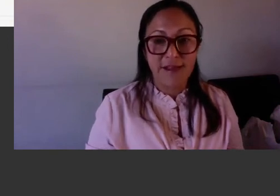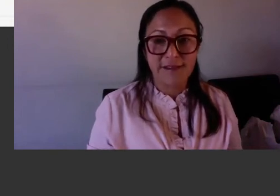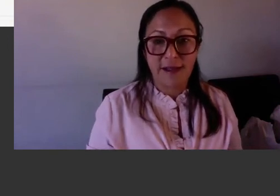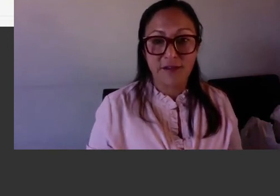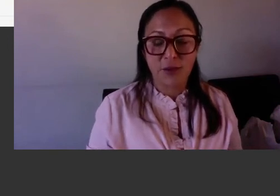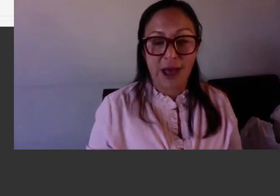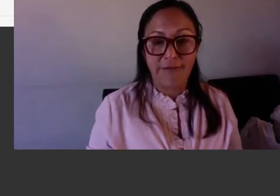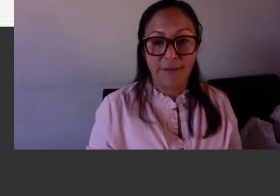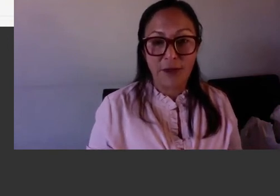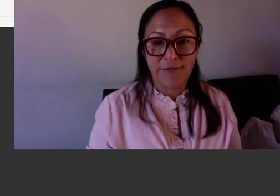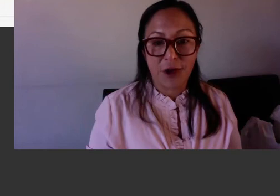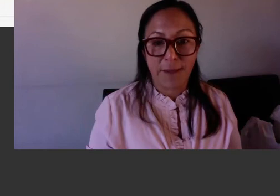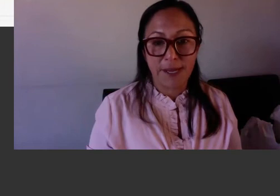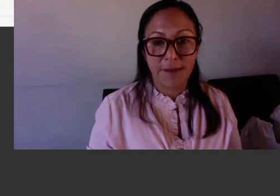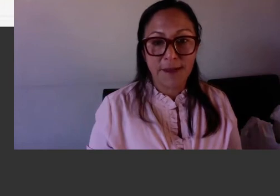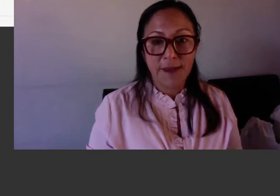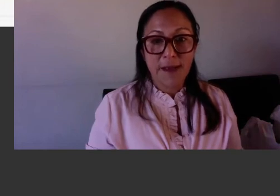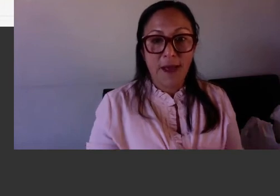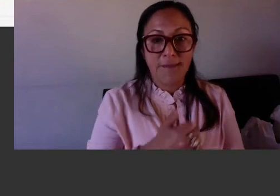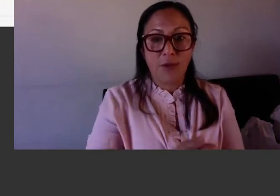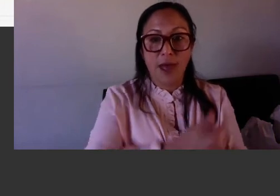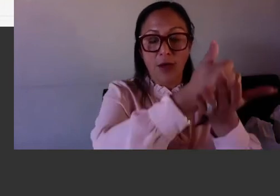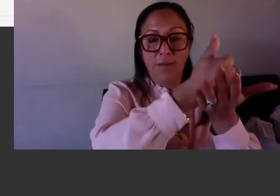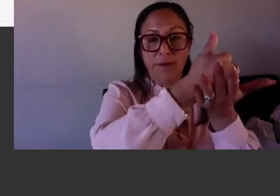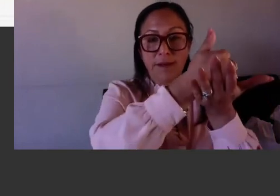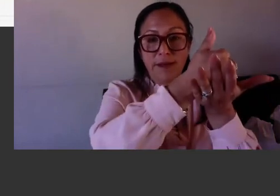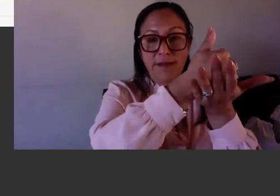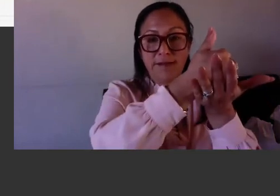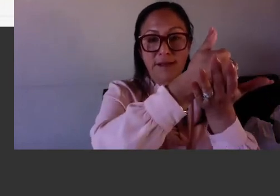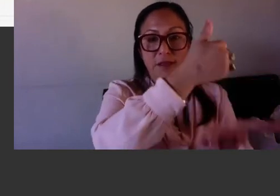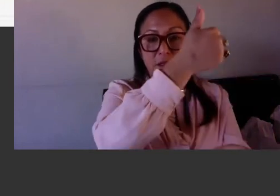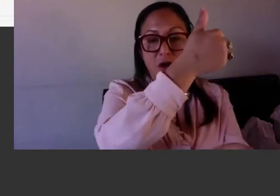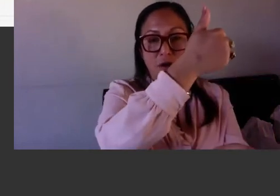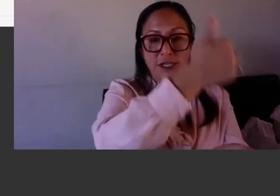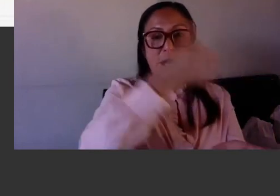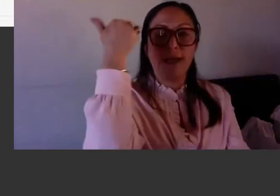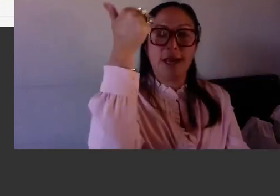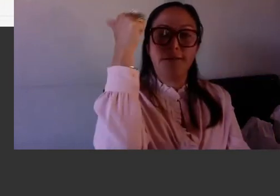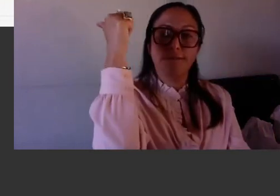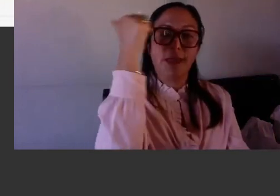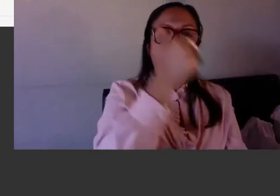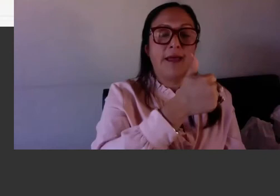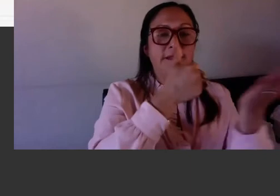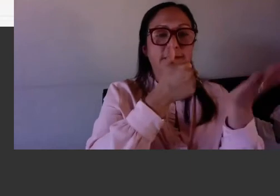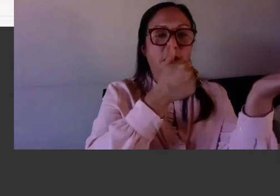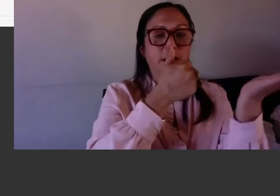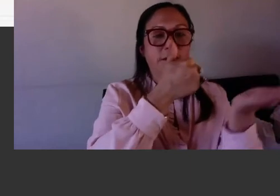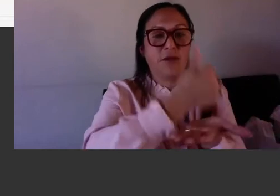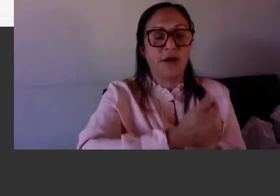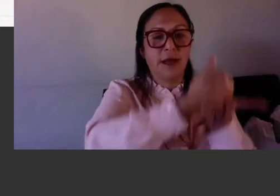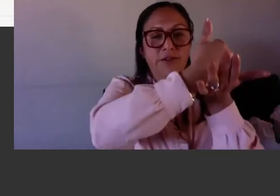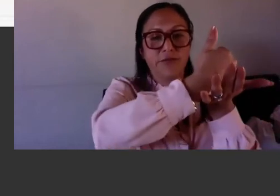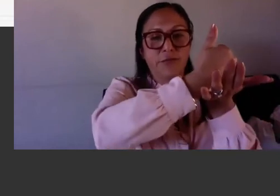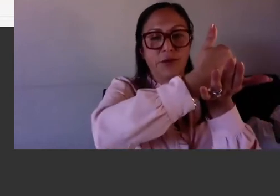you these slides so you have them. You have a copy. So help is you're hitchhiking, and this car comes